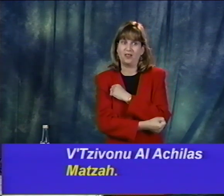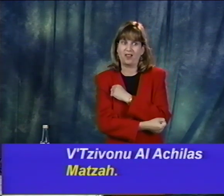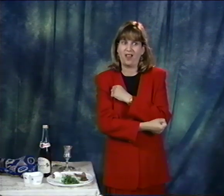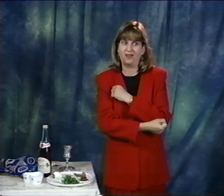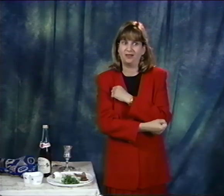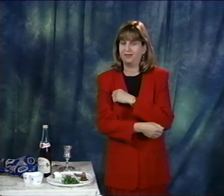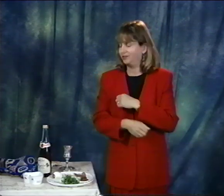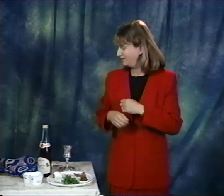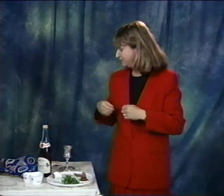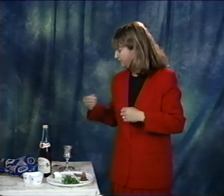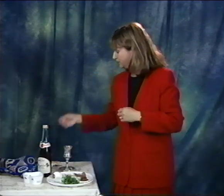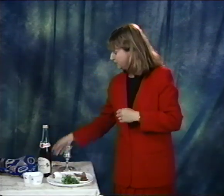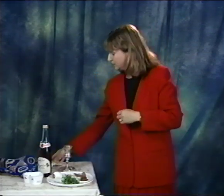matzah.